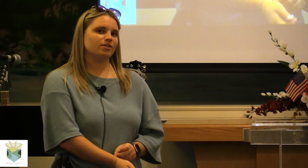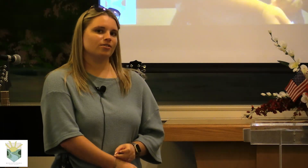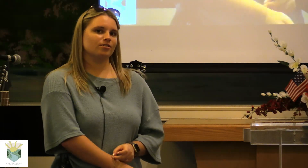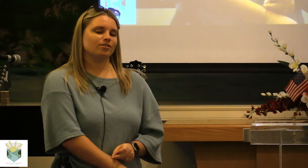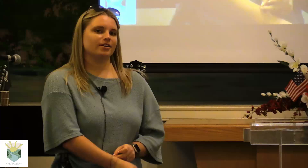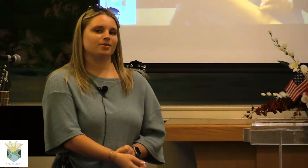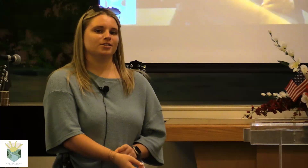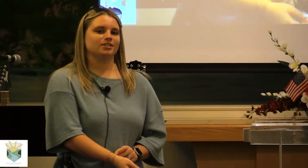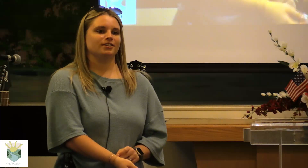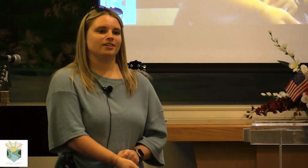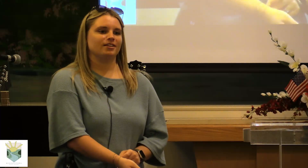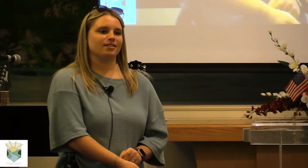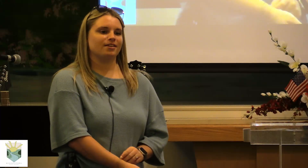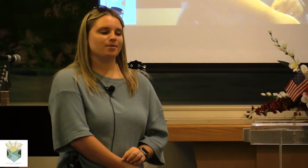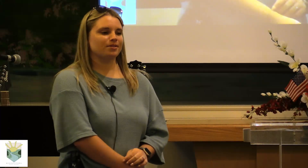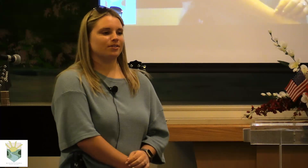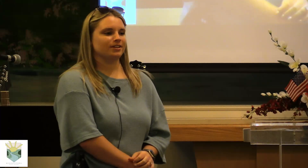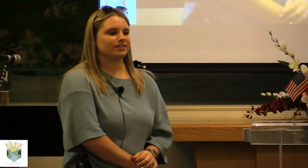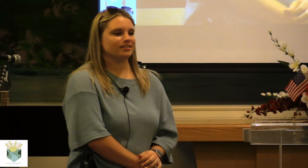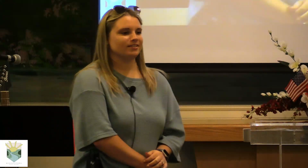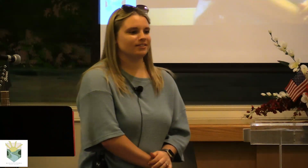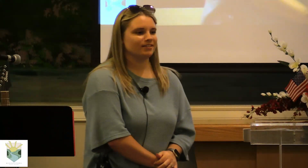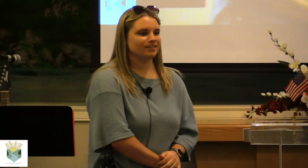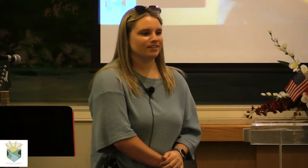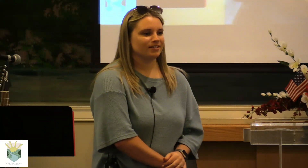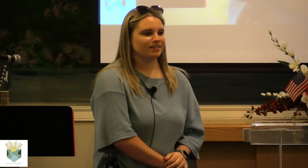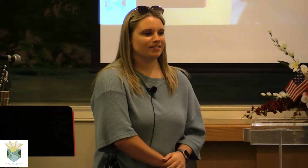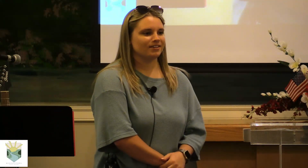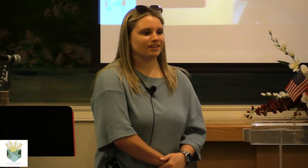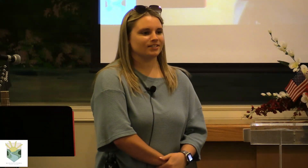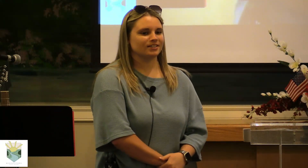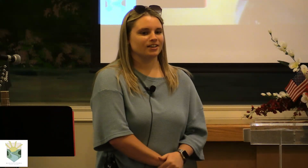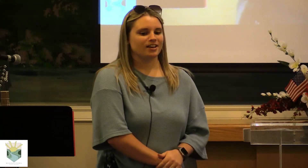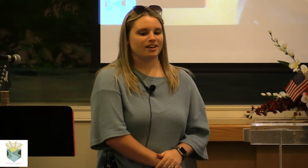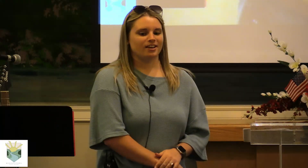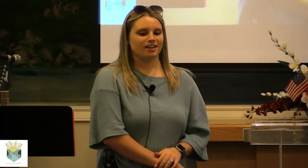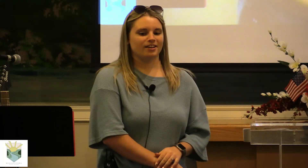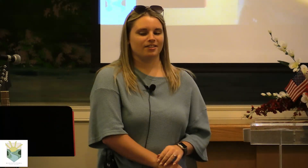So great question. Think about the context. Yes.